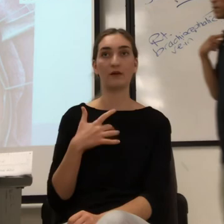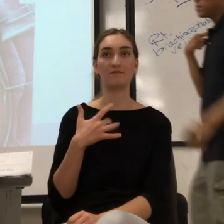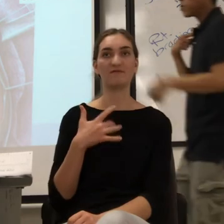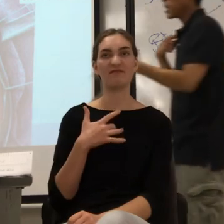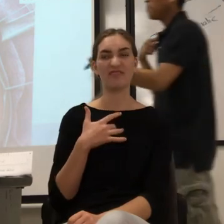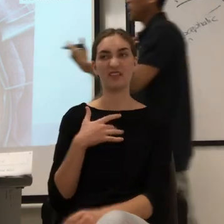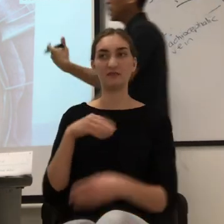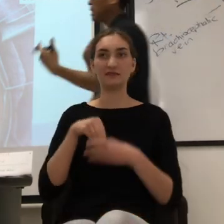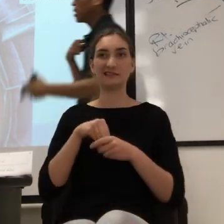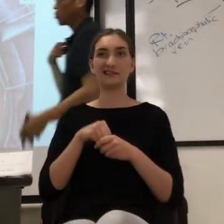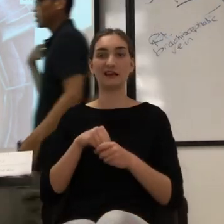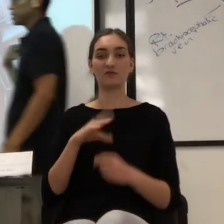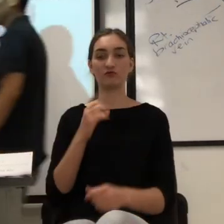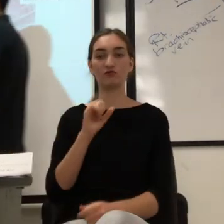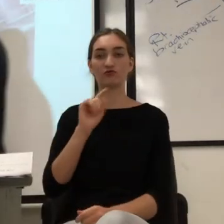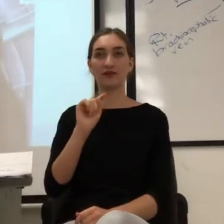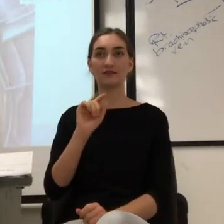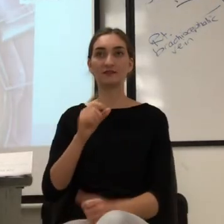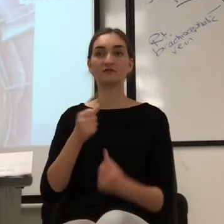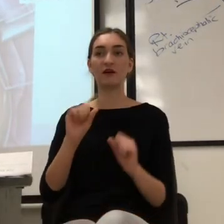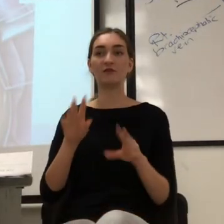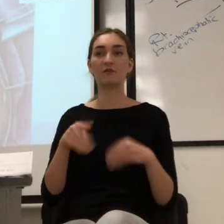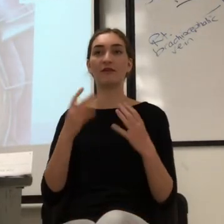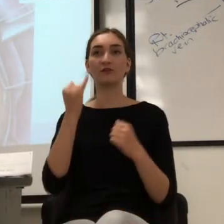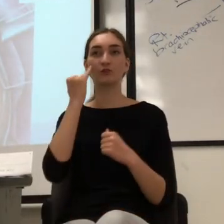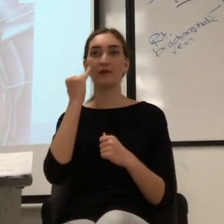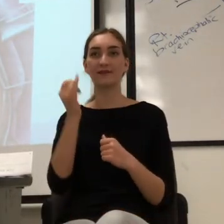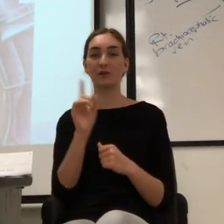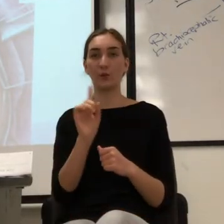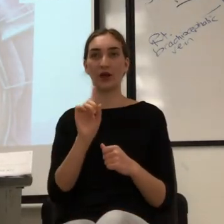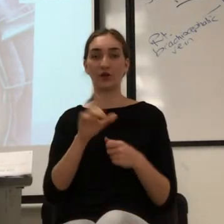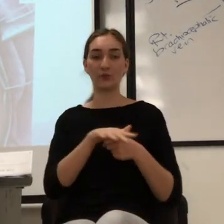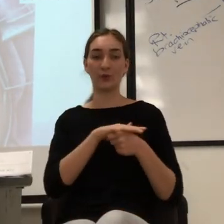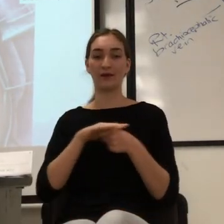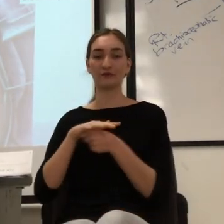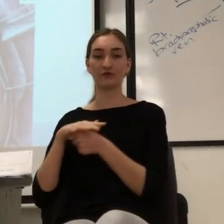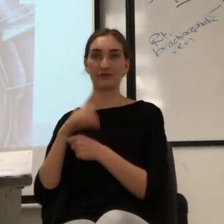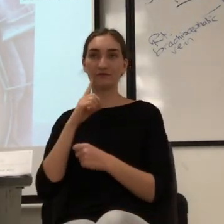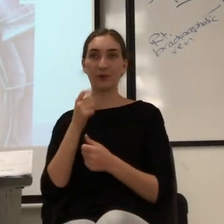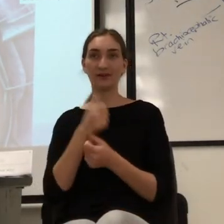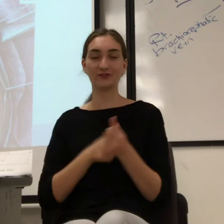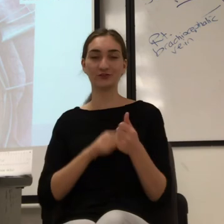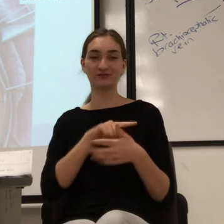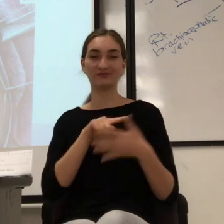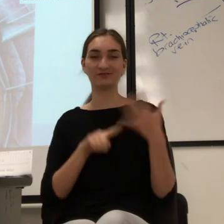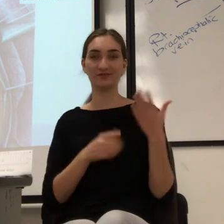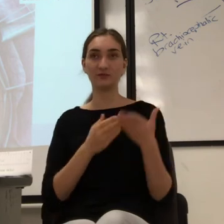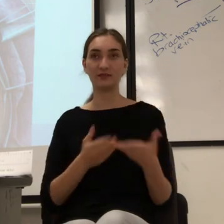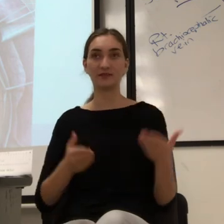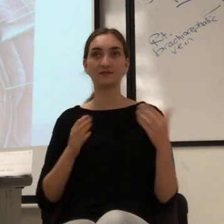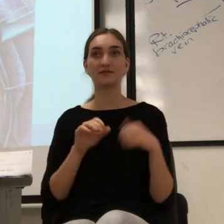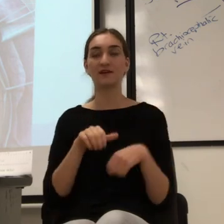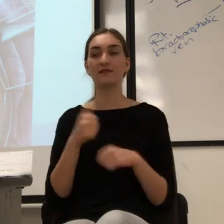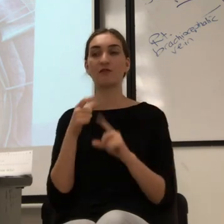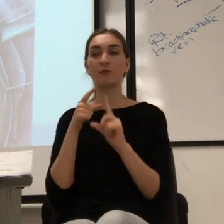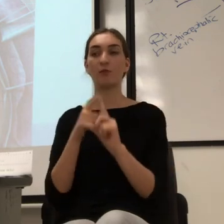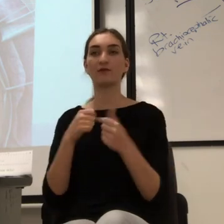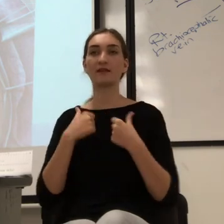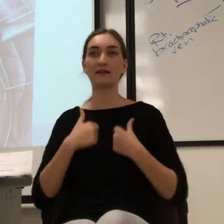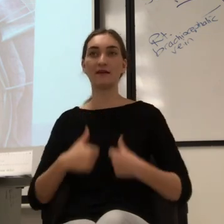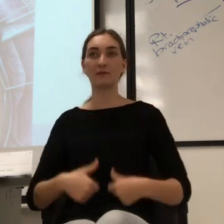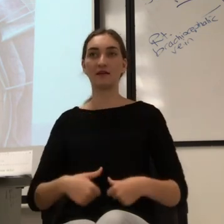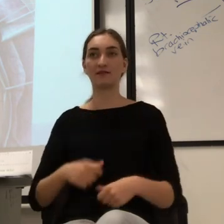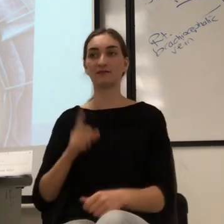in your chest. Trying to give you an idea of where these things are in your chest. Another point of anatomy is, this one you